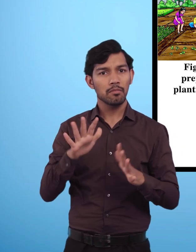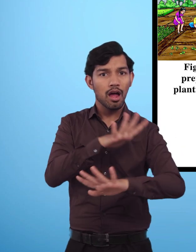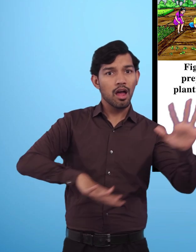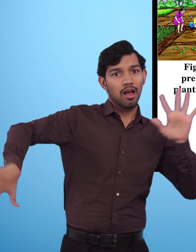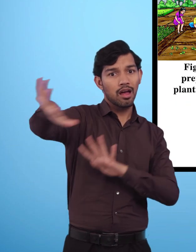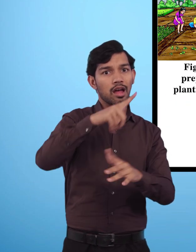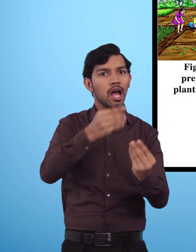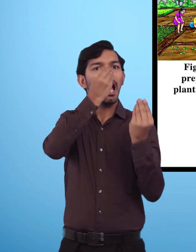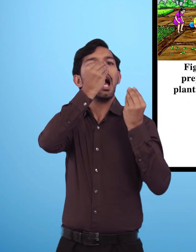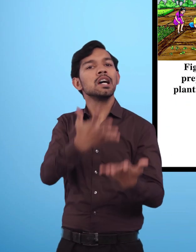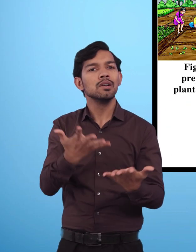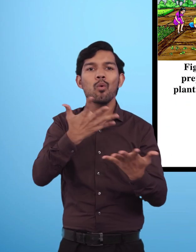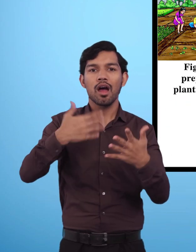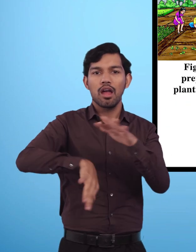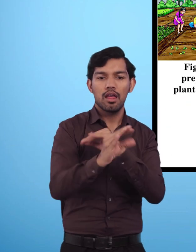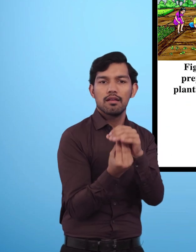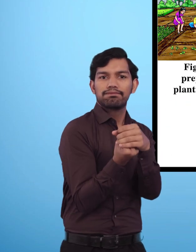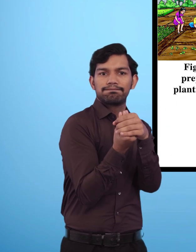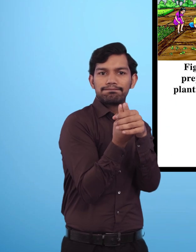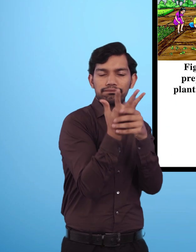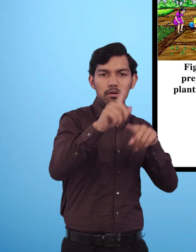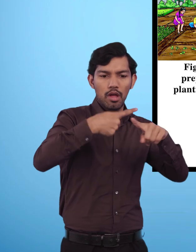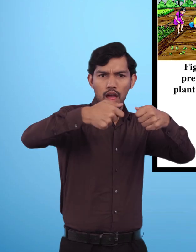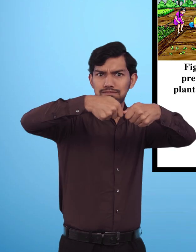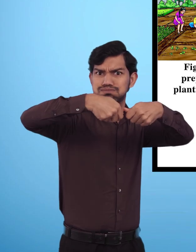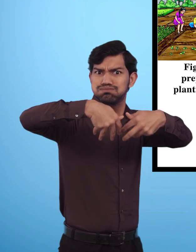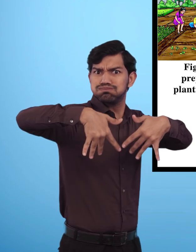but also space for roots to grow easily.